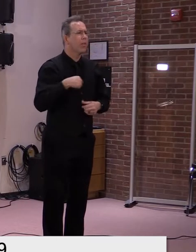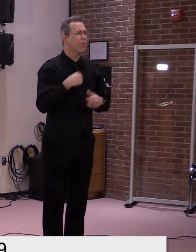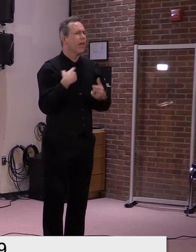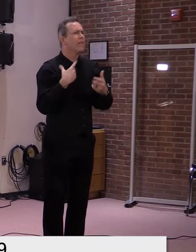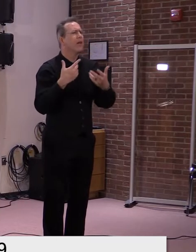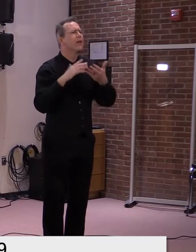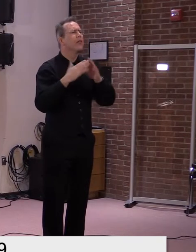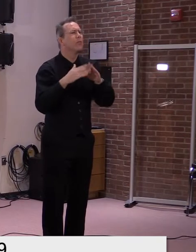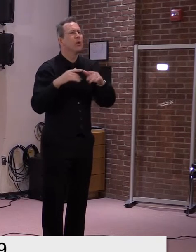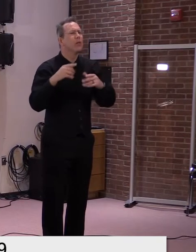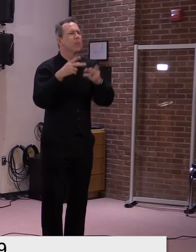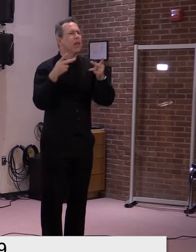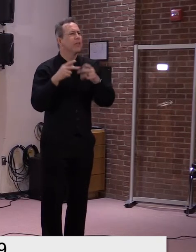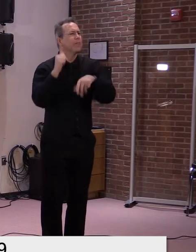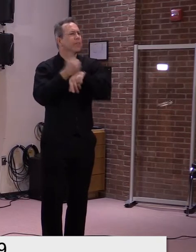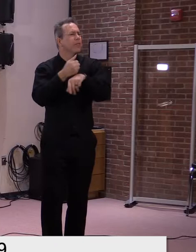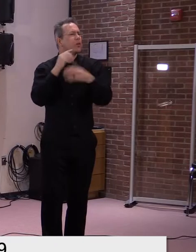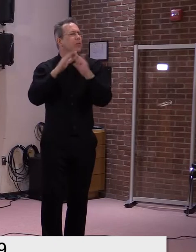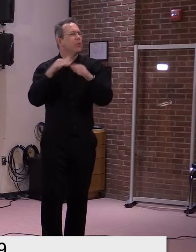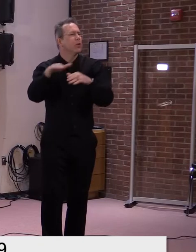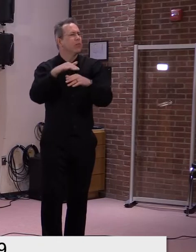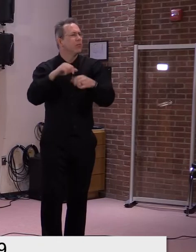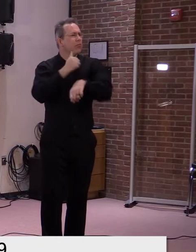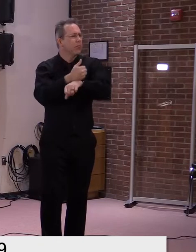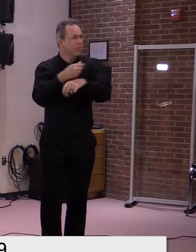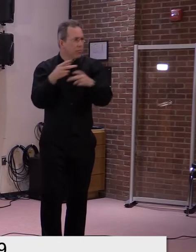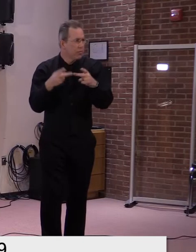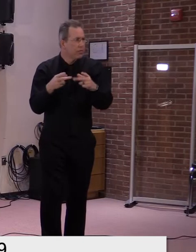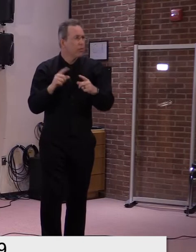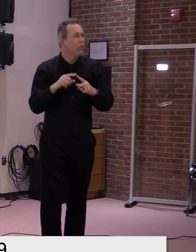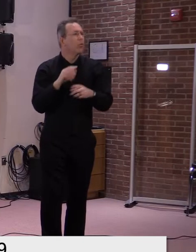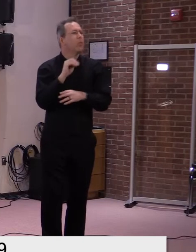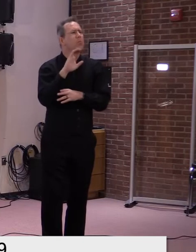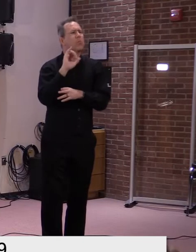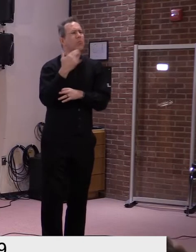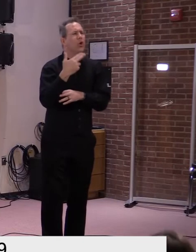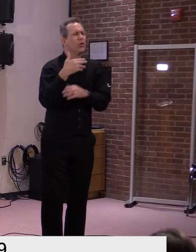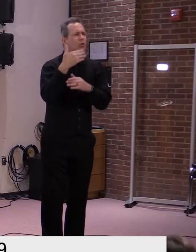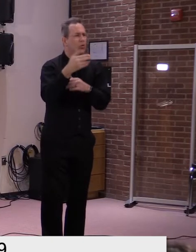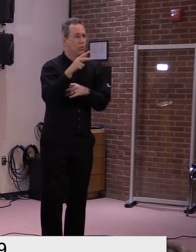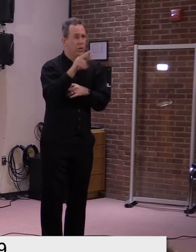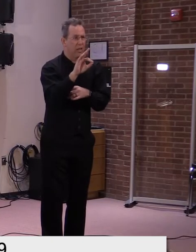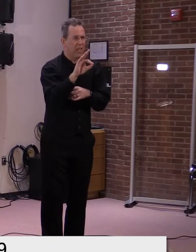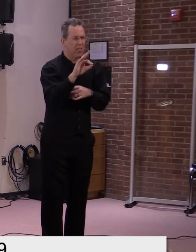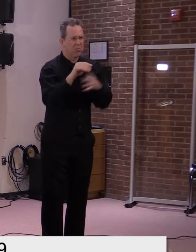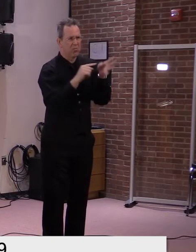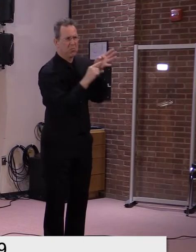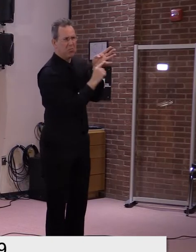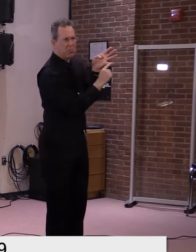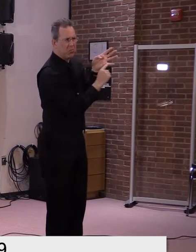on March 29th, and appointments are still available at that